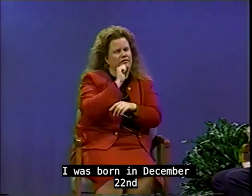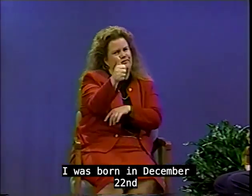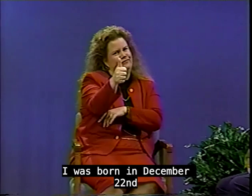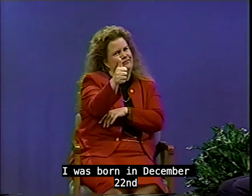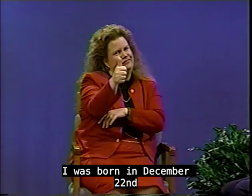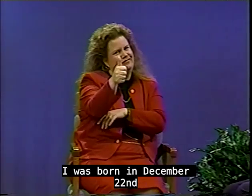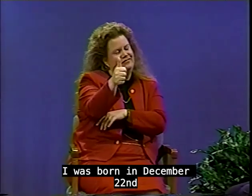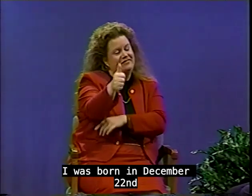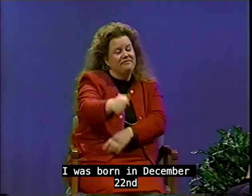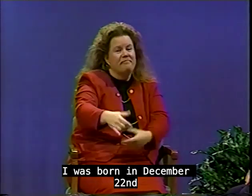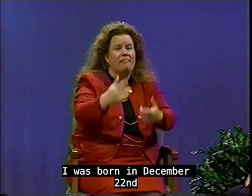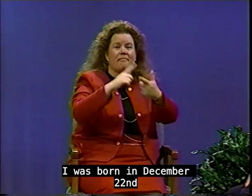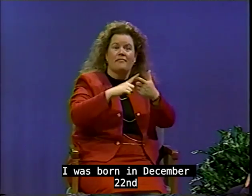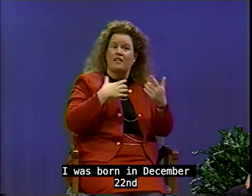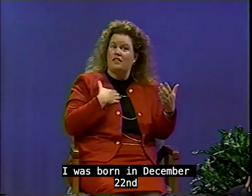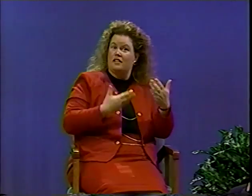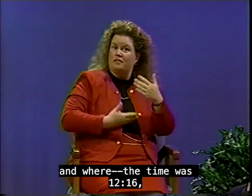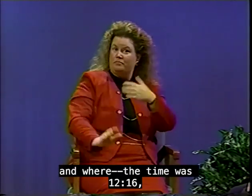December 22nd,